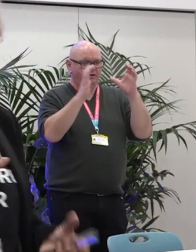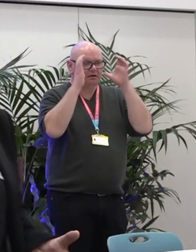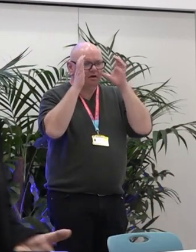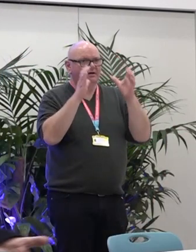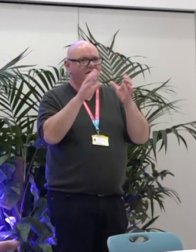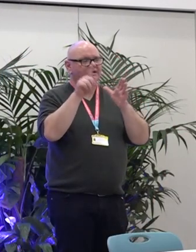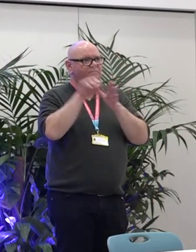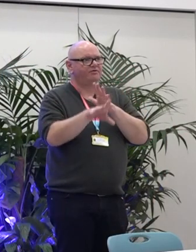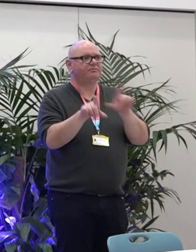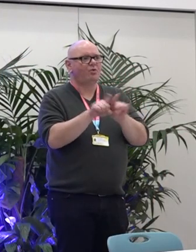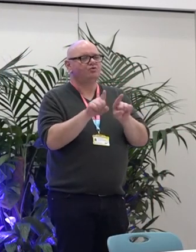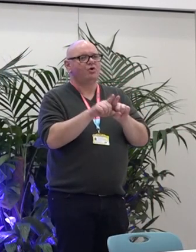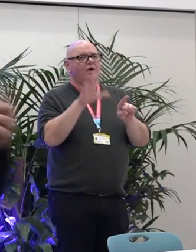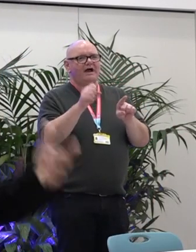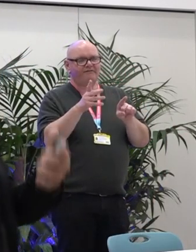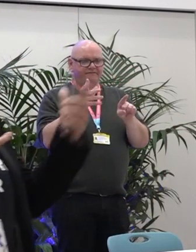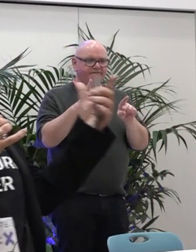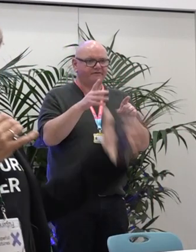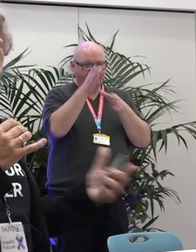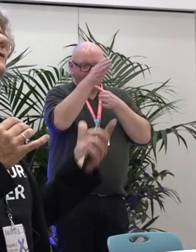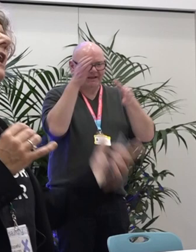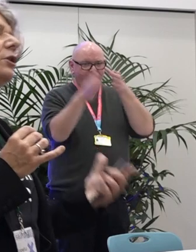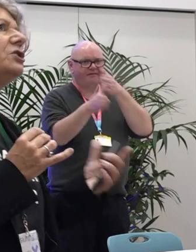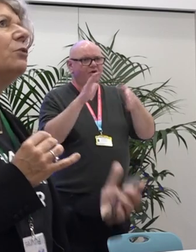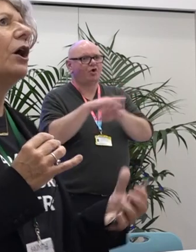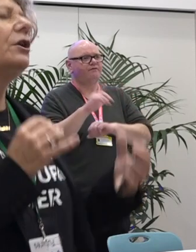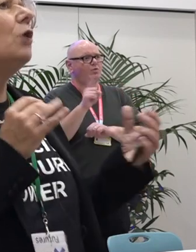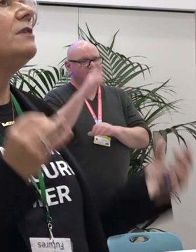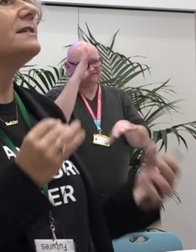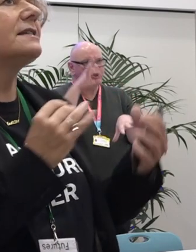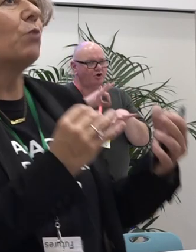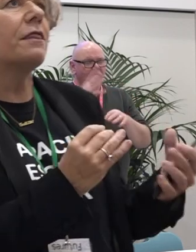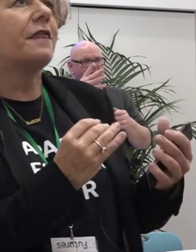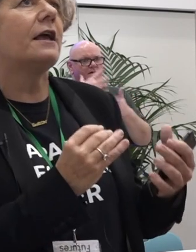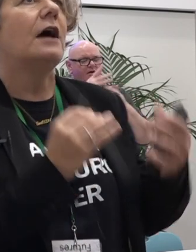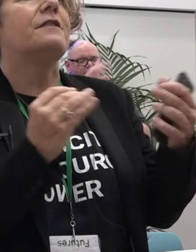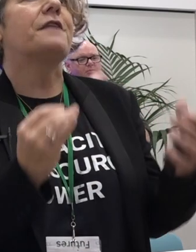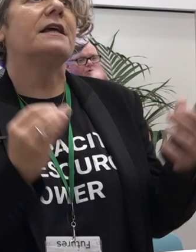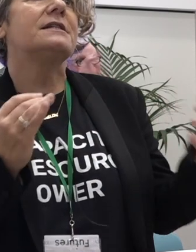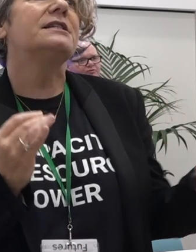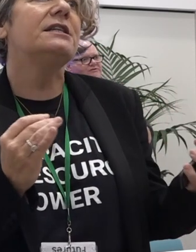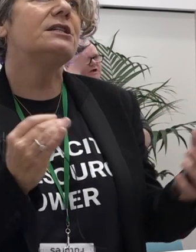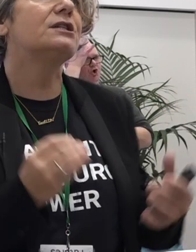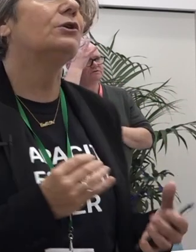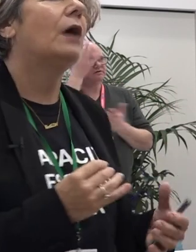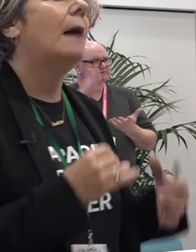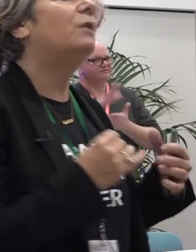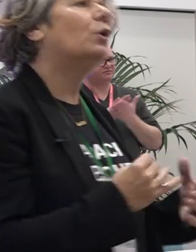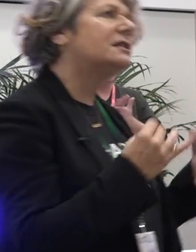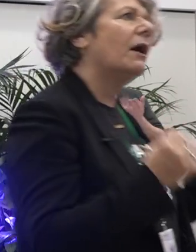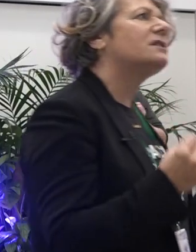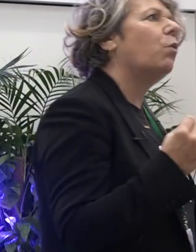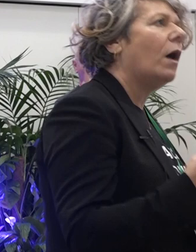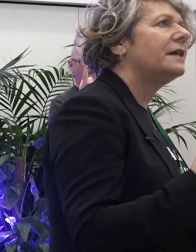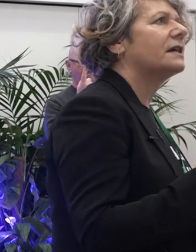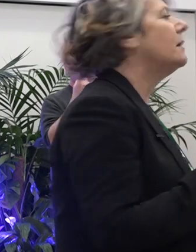towards schizophrenia. Every creative piece of technology work not only does one thing, the thing it's intended to do, but